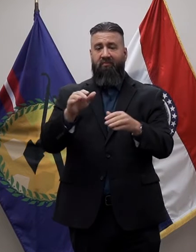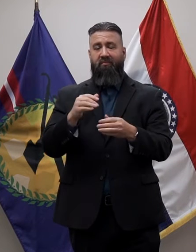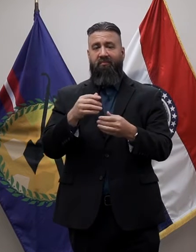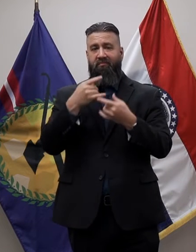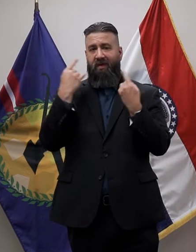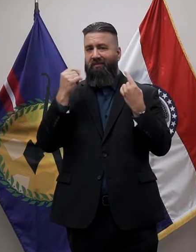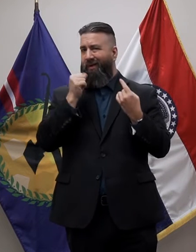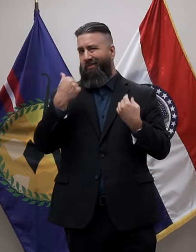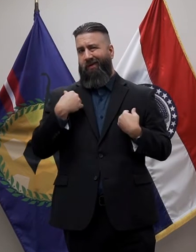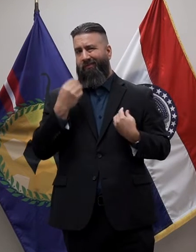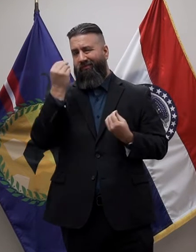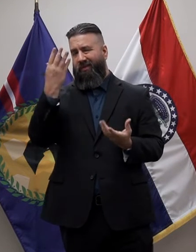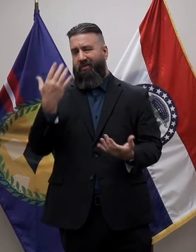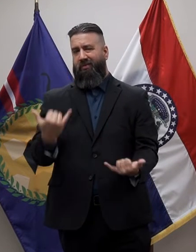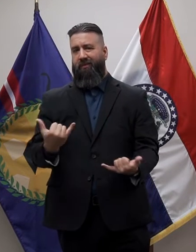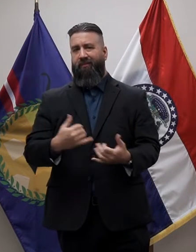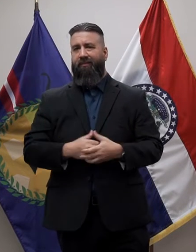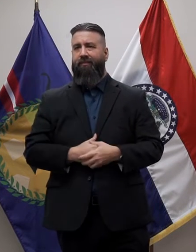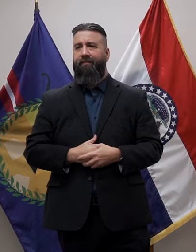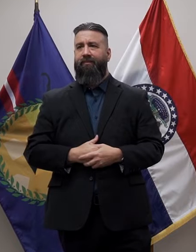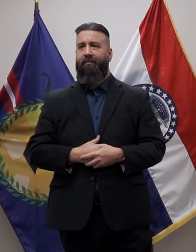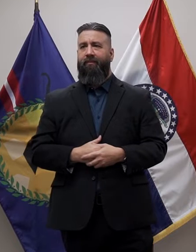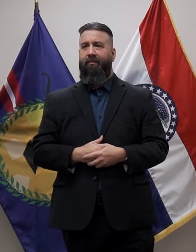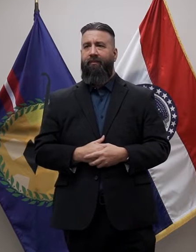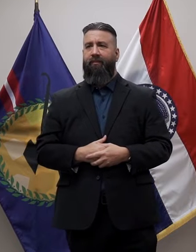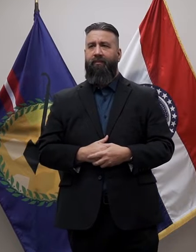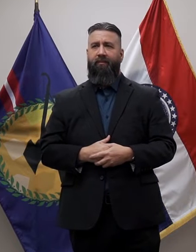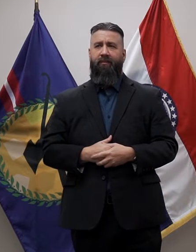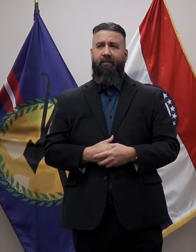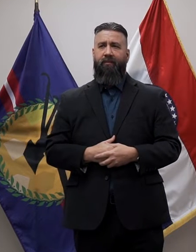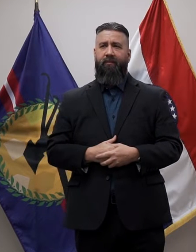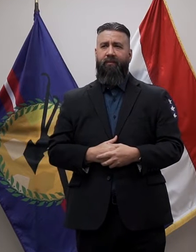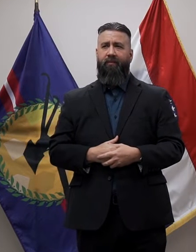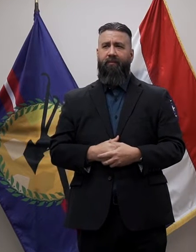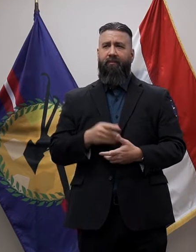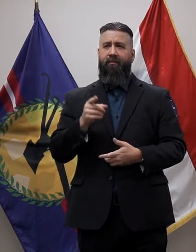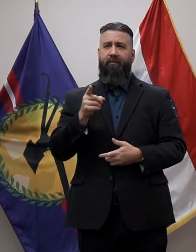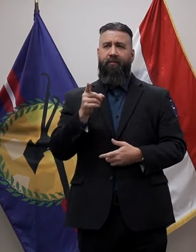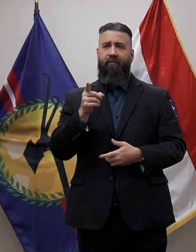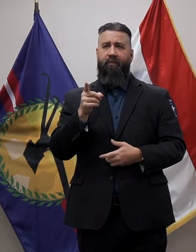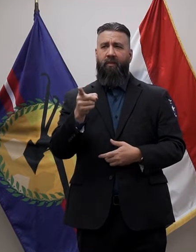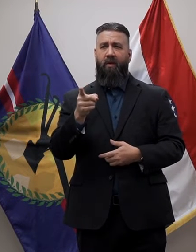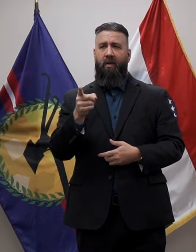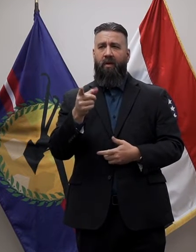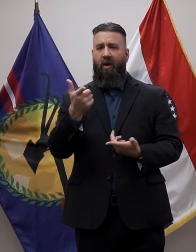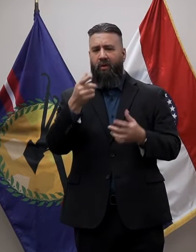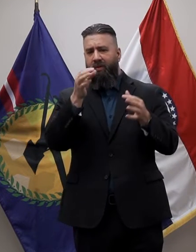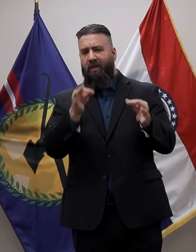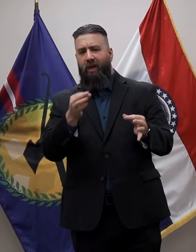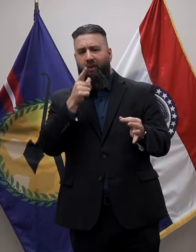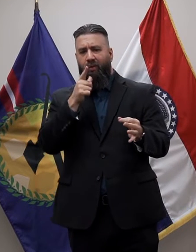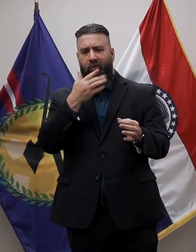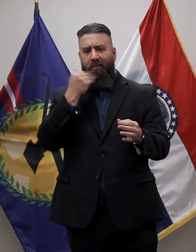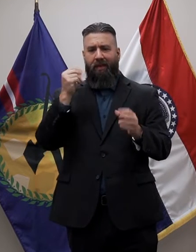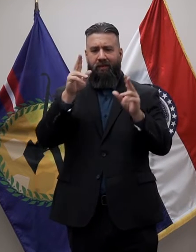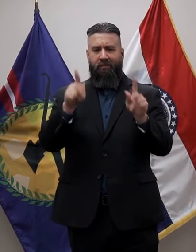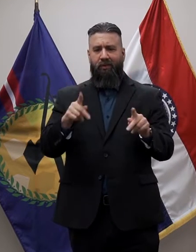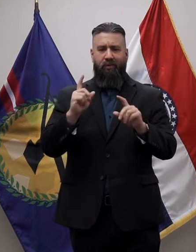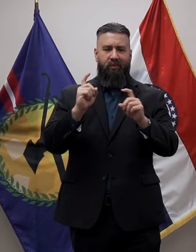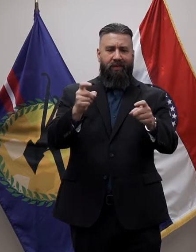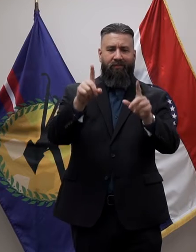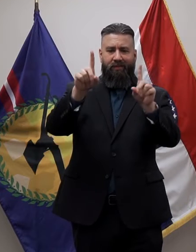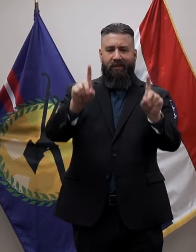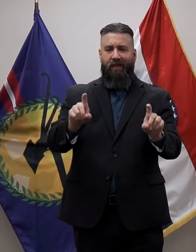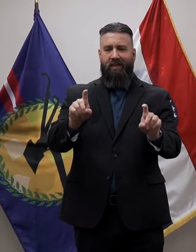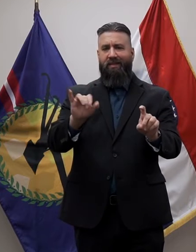have that information yet. Are you all prioritizing who you're giving your test to by age or zip